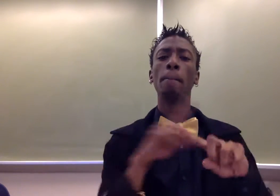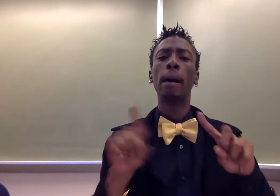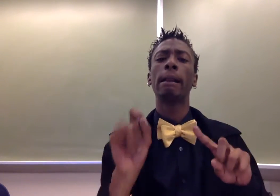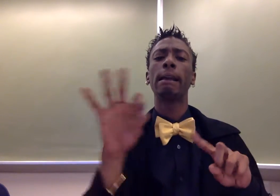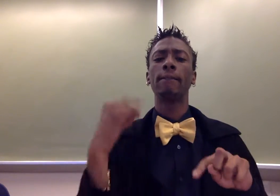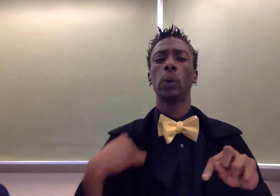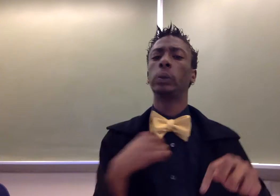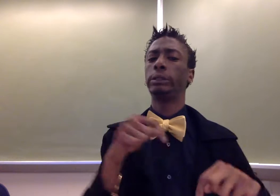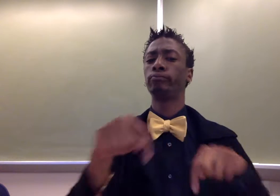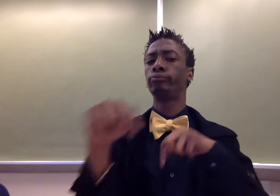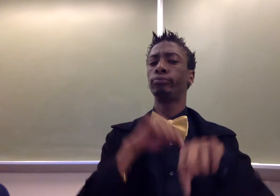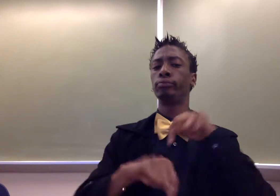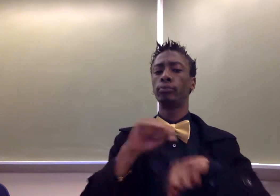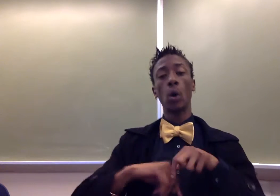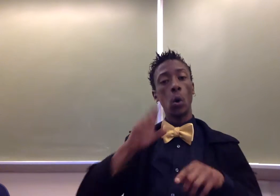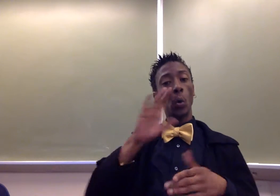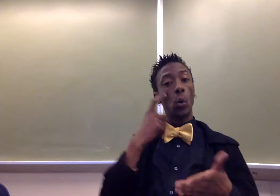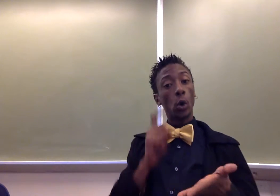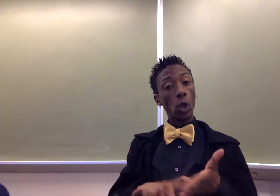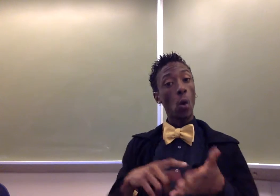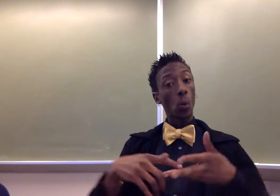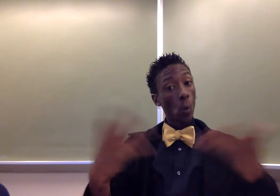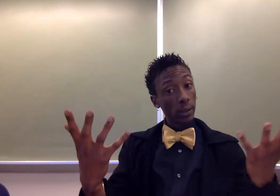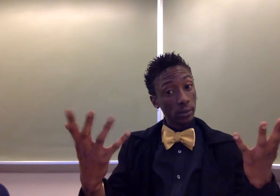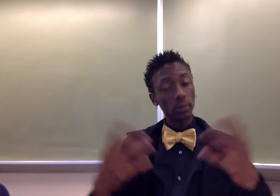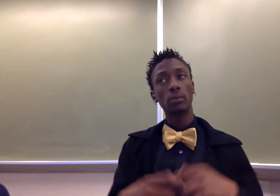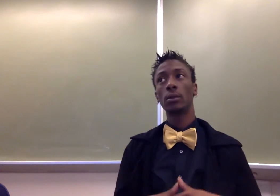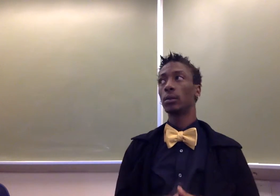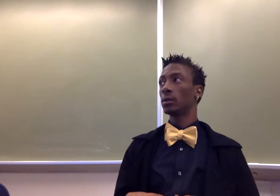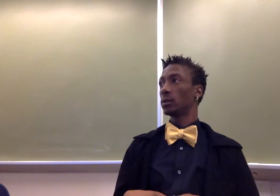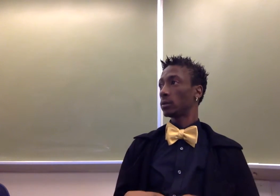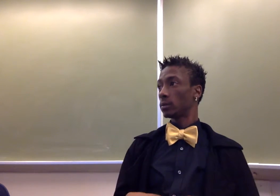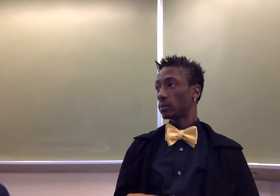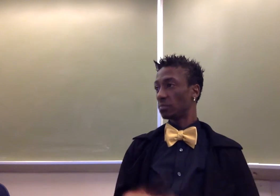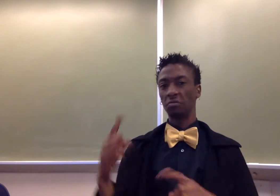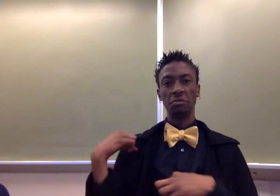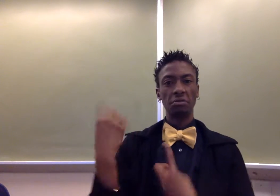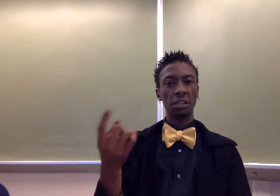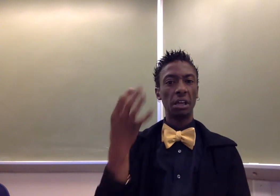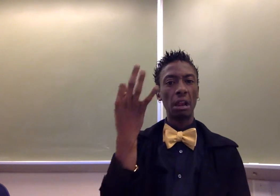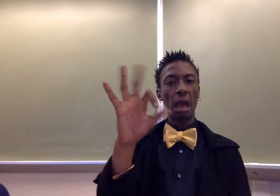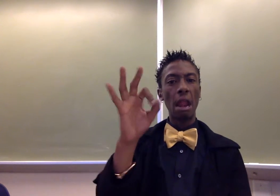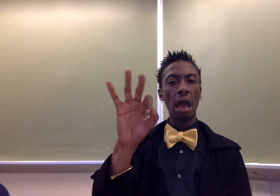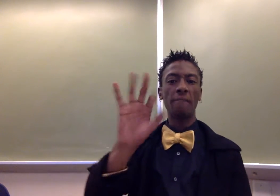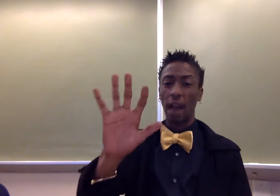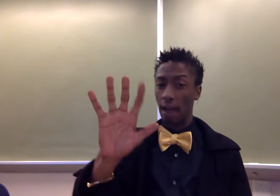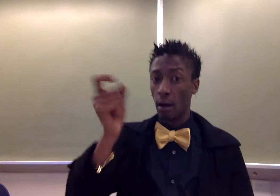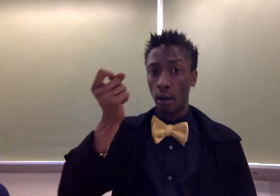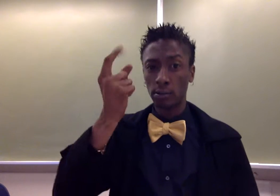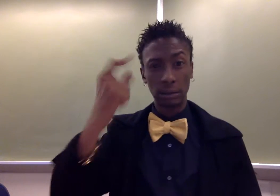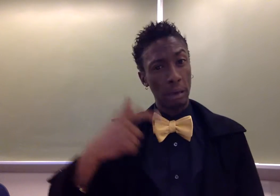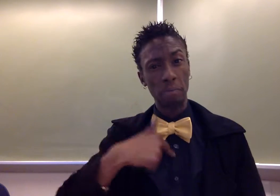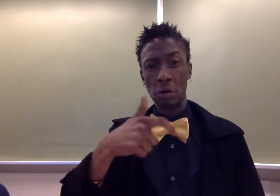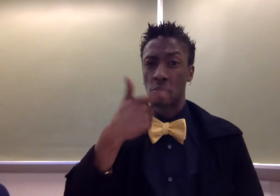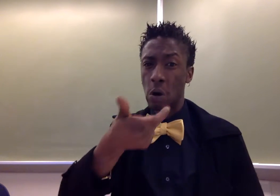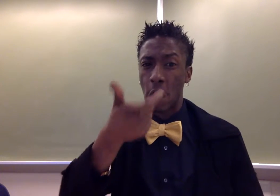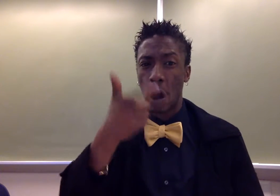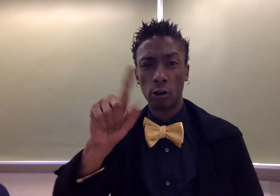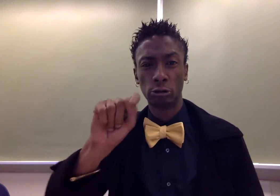there is, since 1995, and I don't watch that much TV, but on occasion something